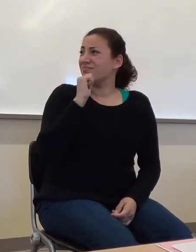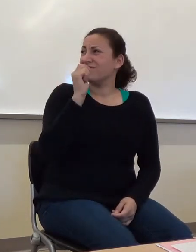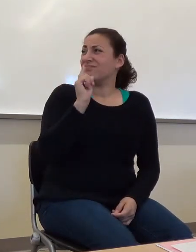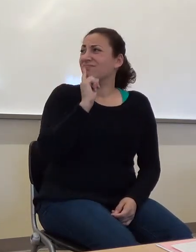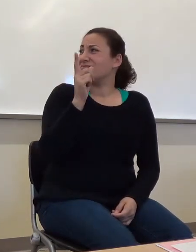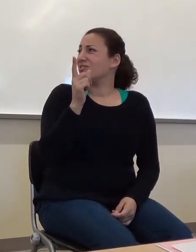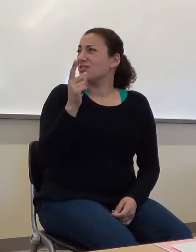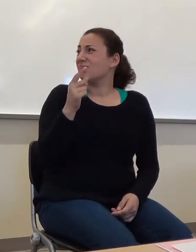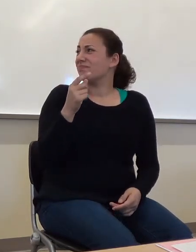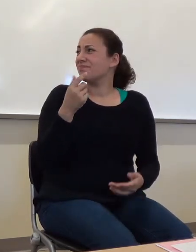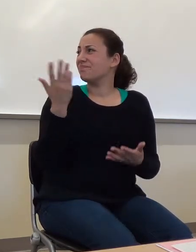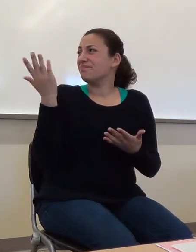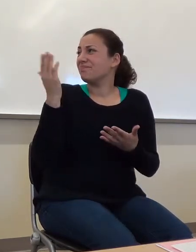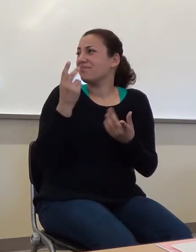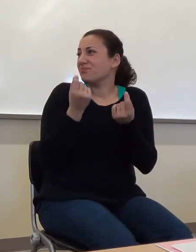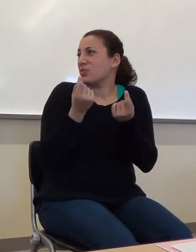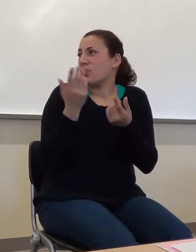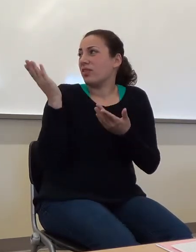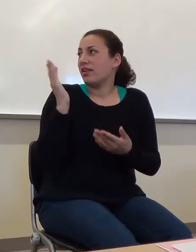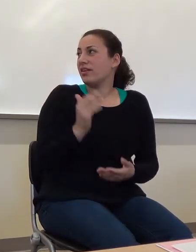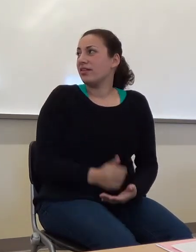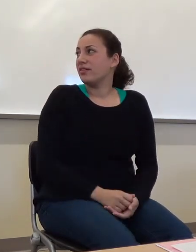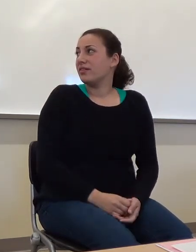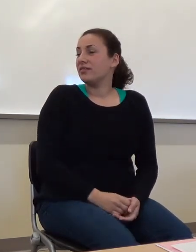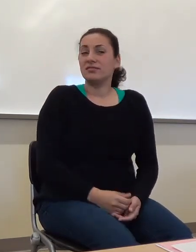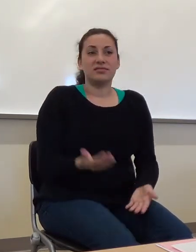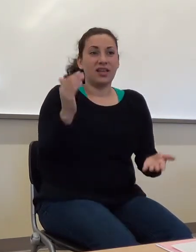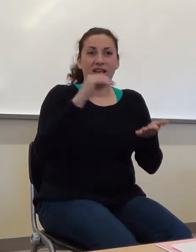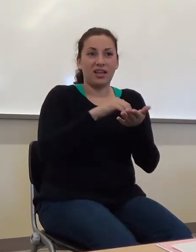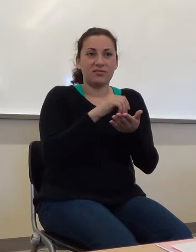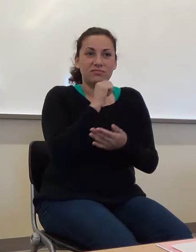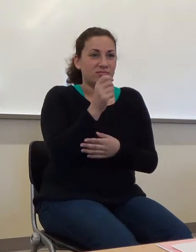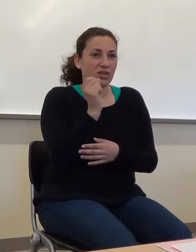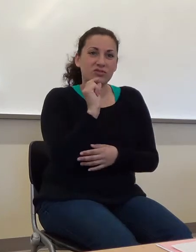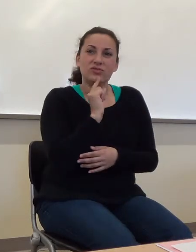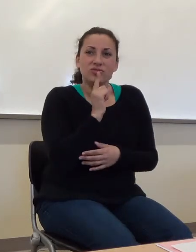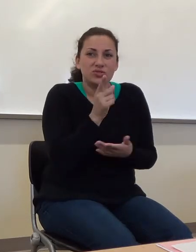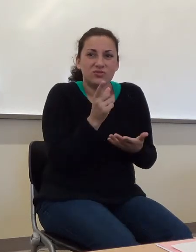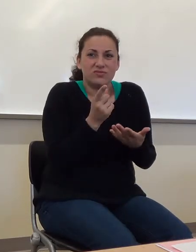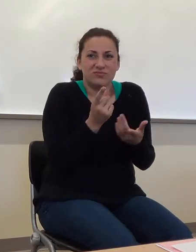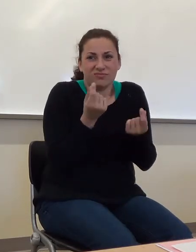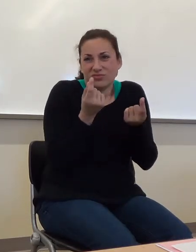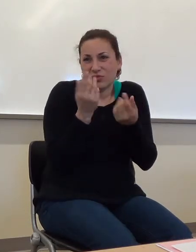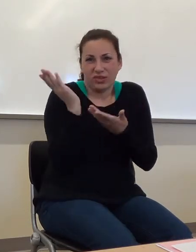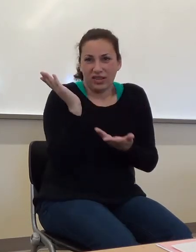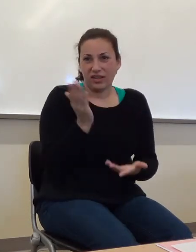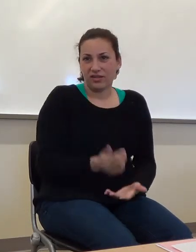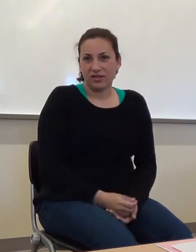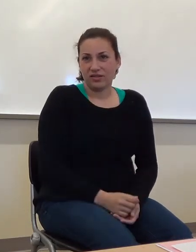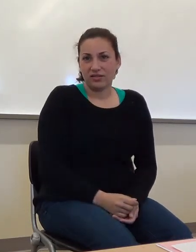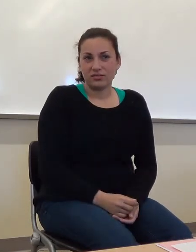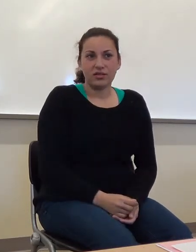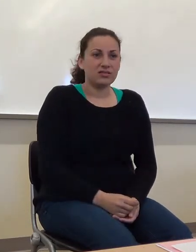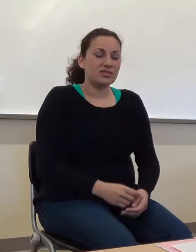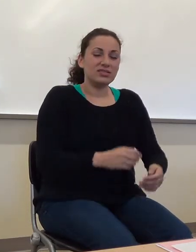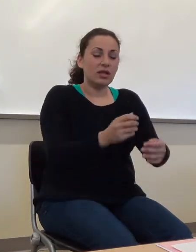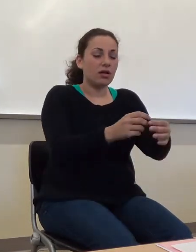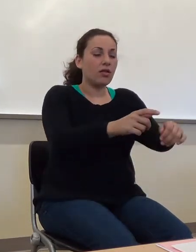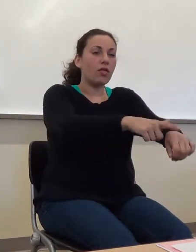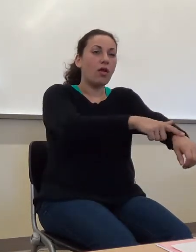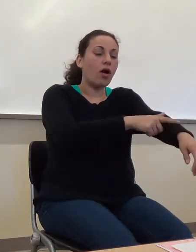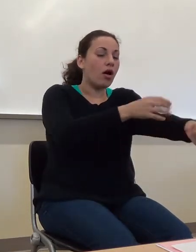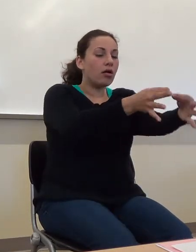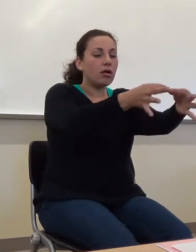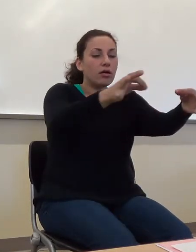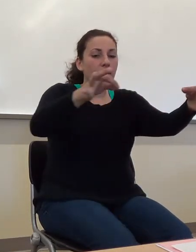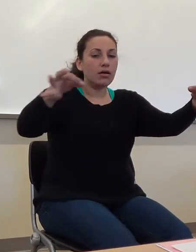doing. Okay, and this one, yeah, again, I wasn't sure what, they get too long and I can't really tell what